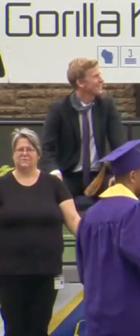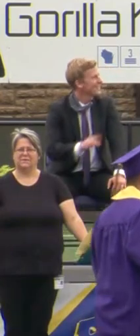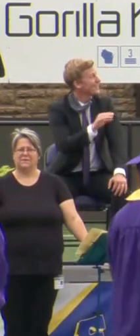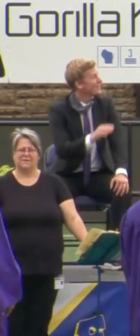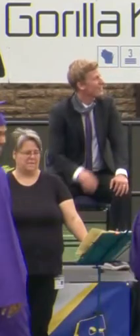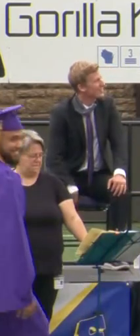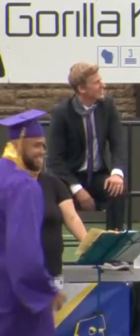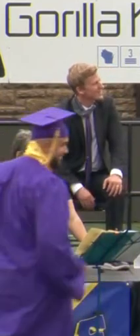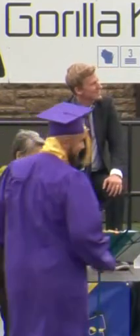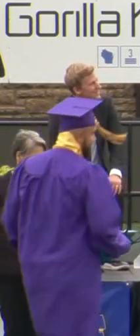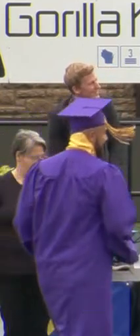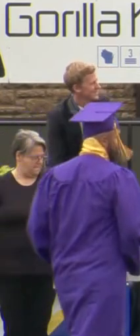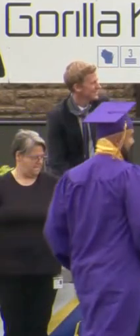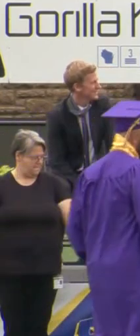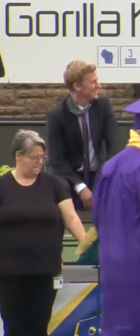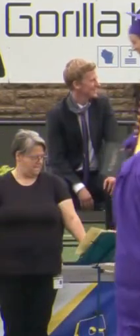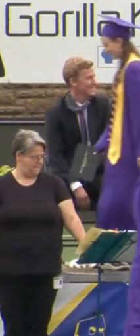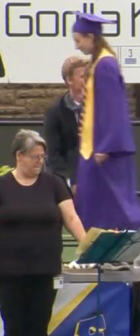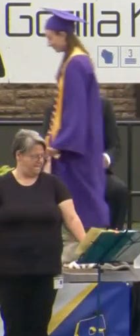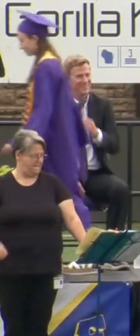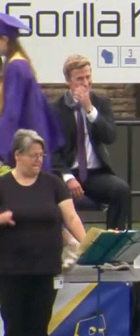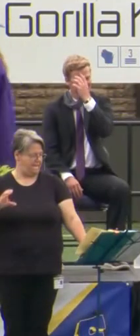Cameron Wilborn.